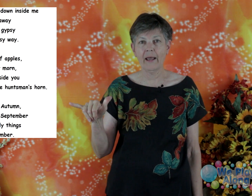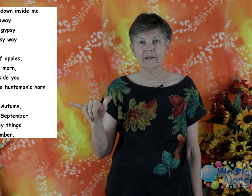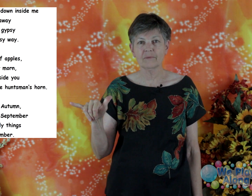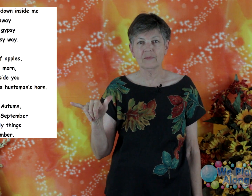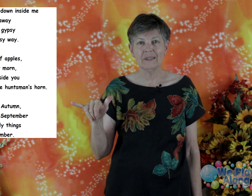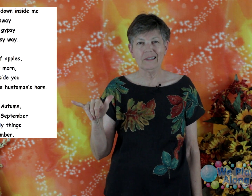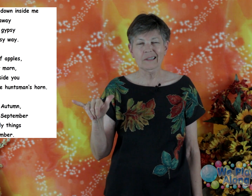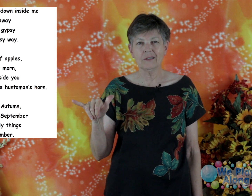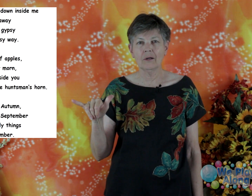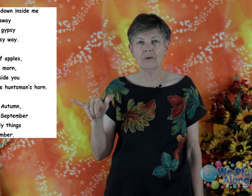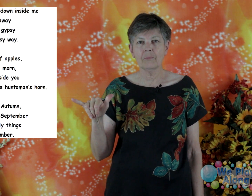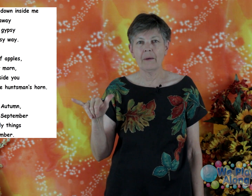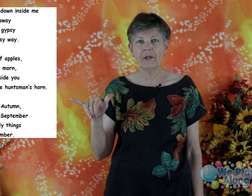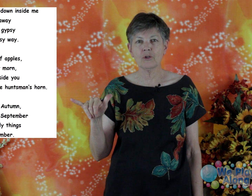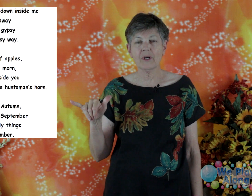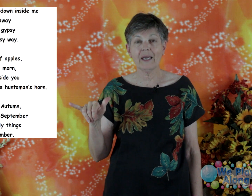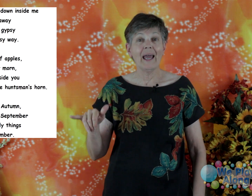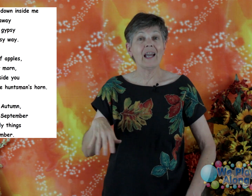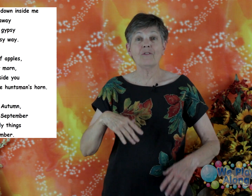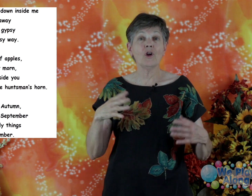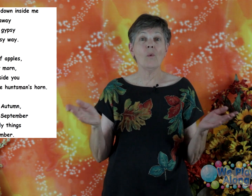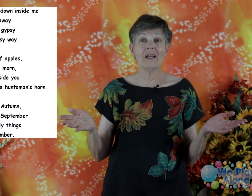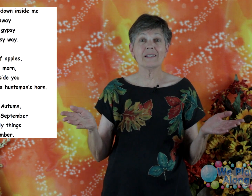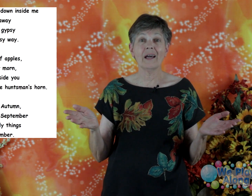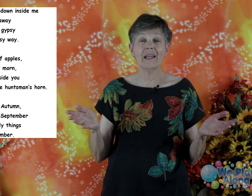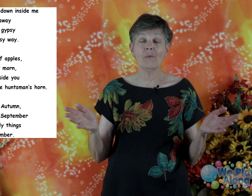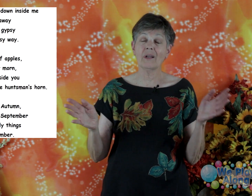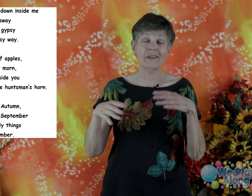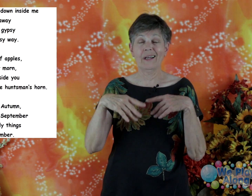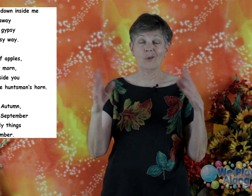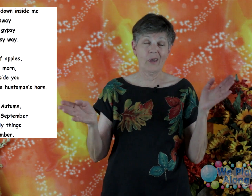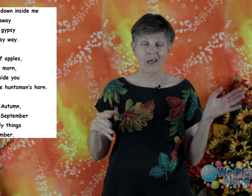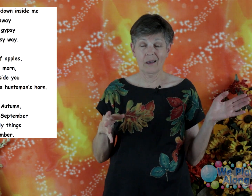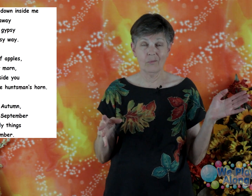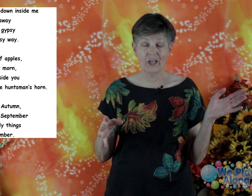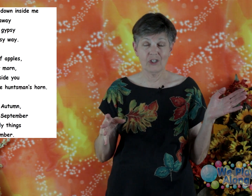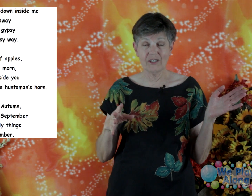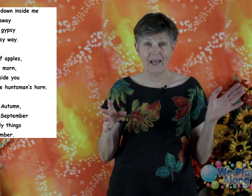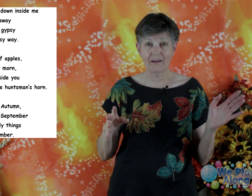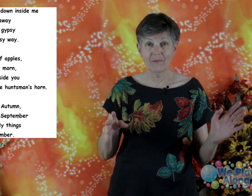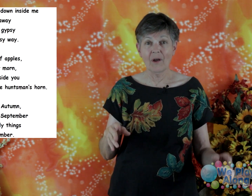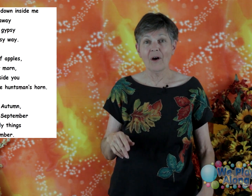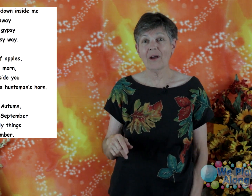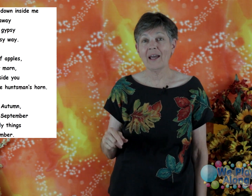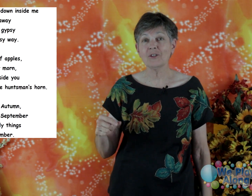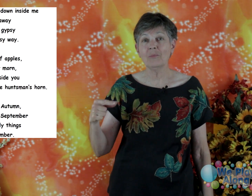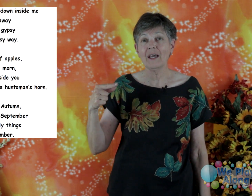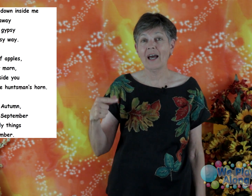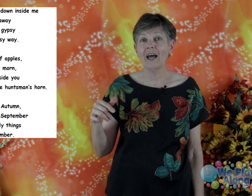G-Y-P-S-Y. So it might be a little tricky. And if you don't want to sign that one, that's okay. We can just say it. Okay, to be a